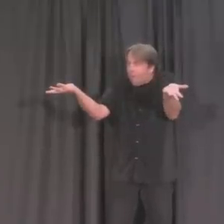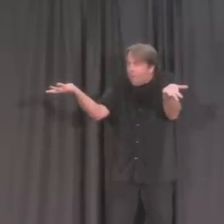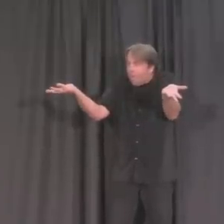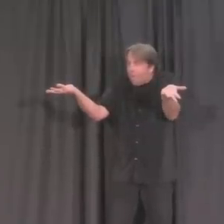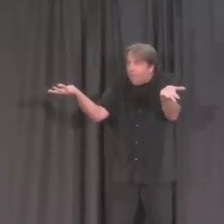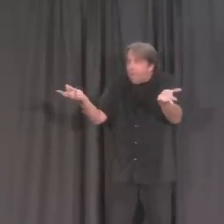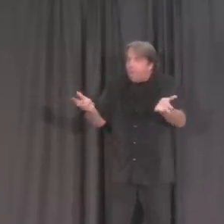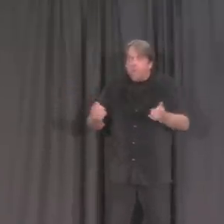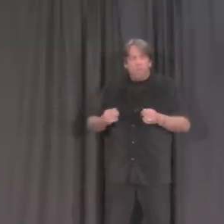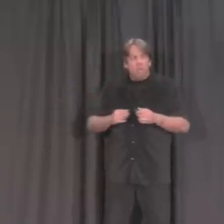drive?